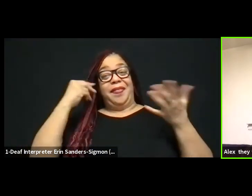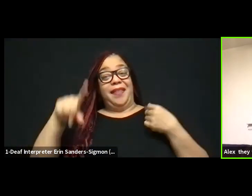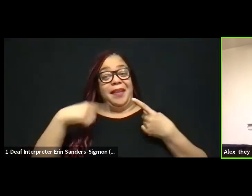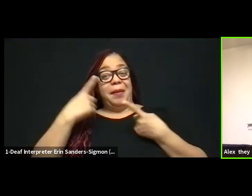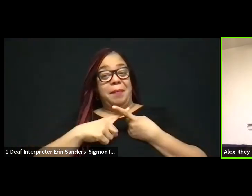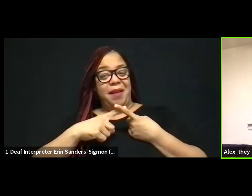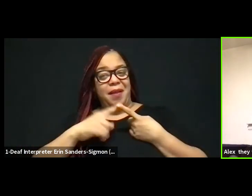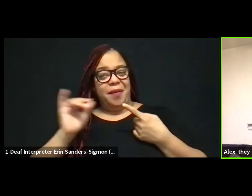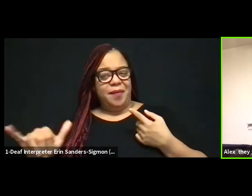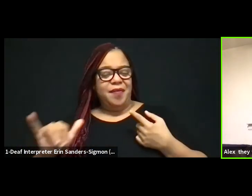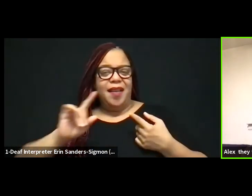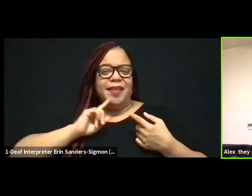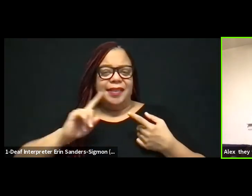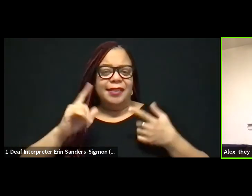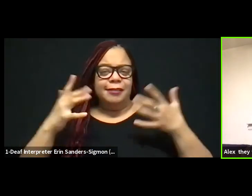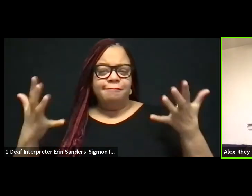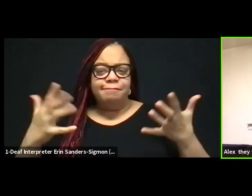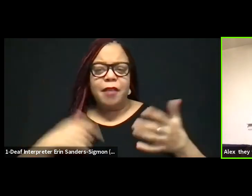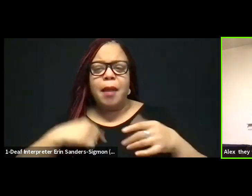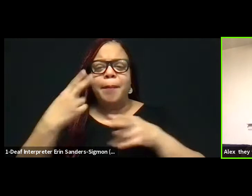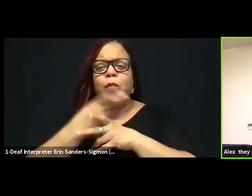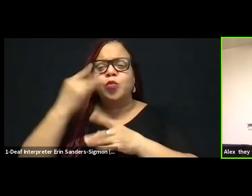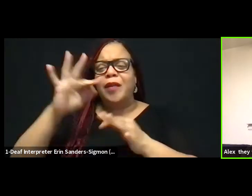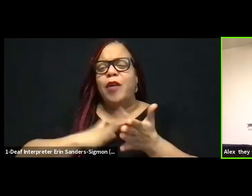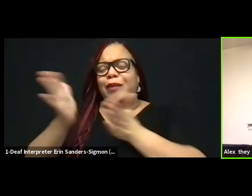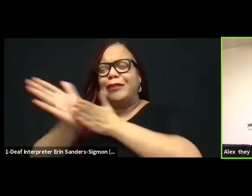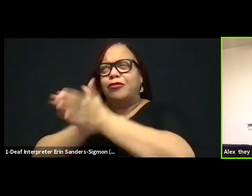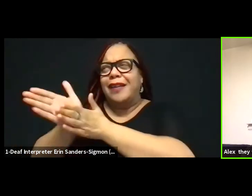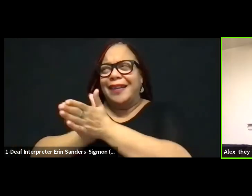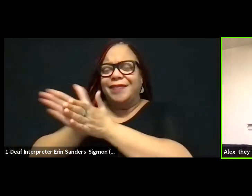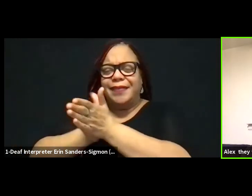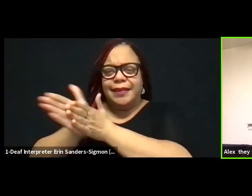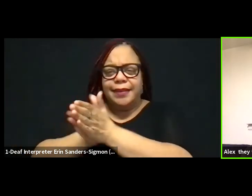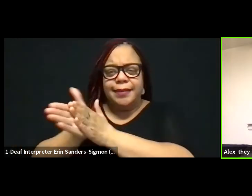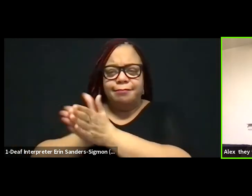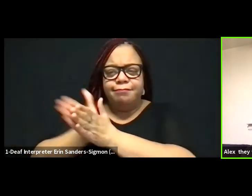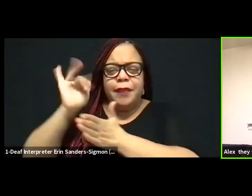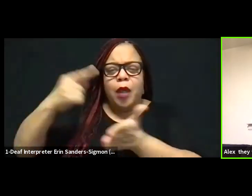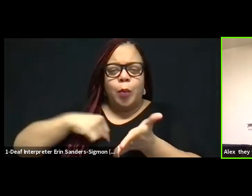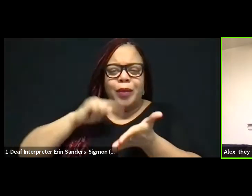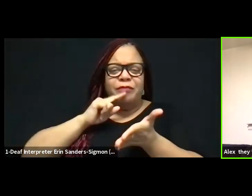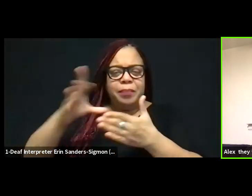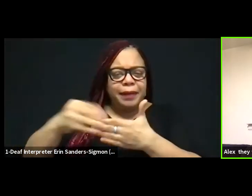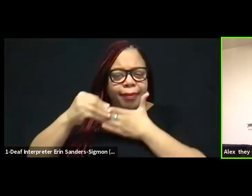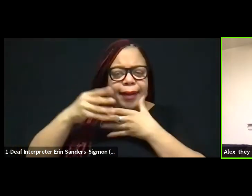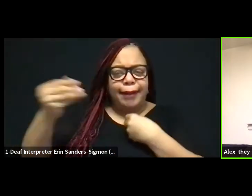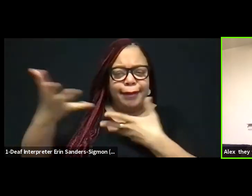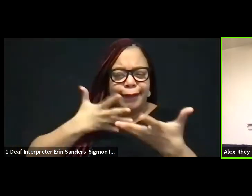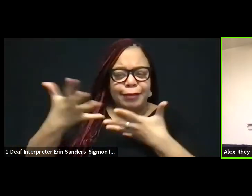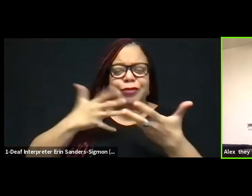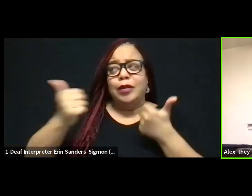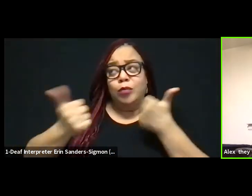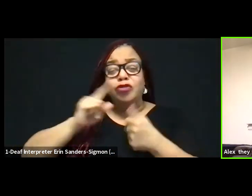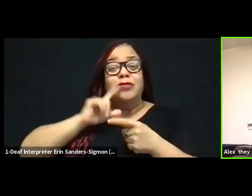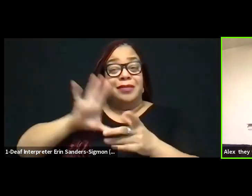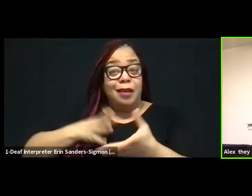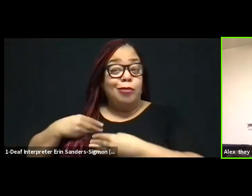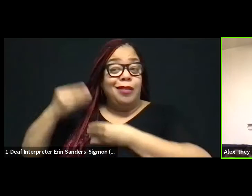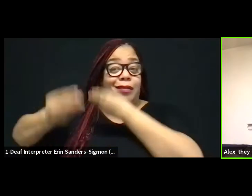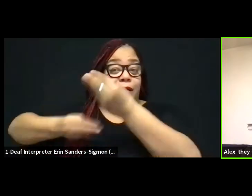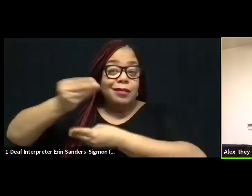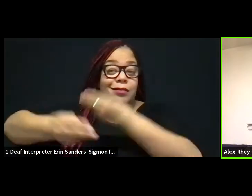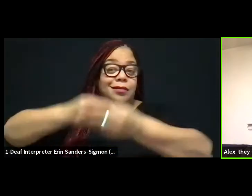in, which is our legacy tour, which is connected to us regaining and reimagining and